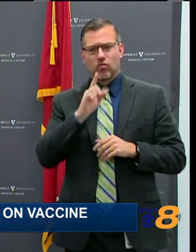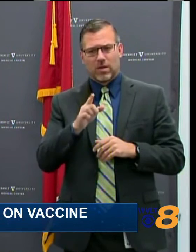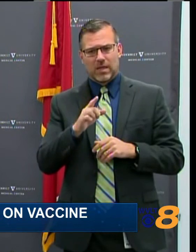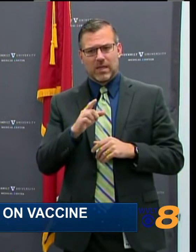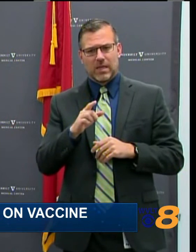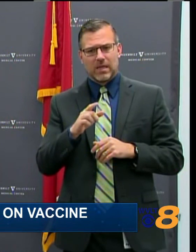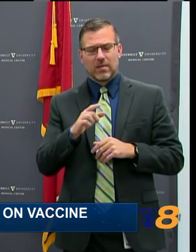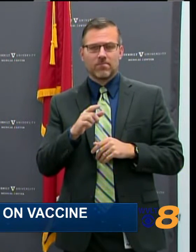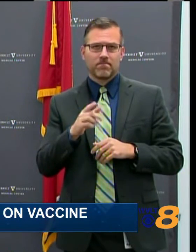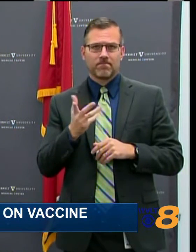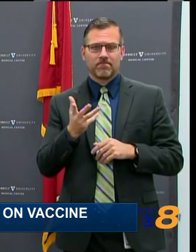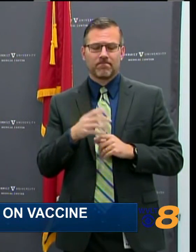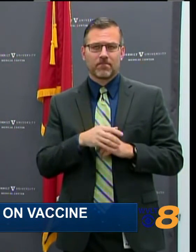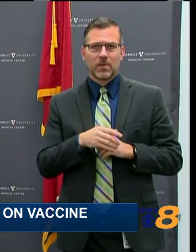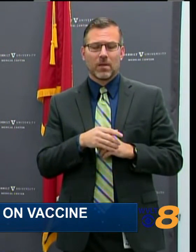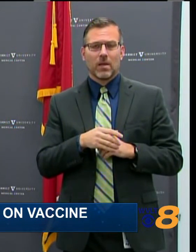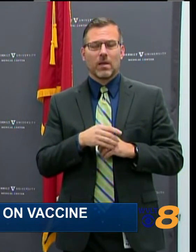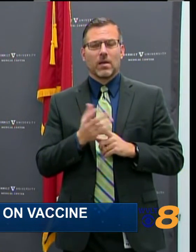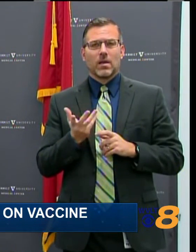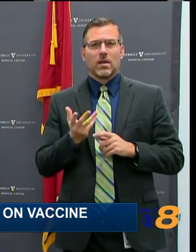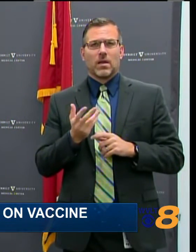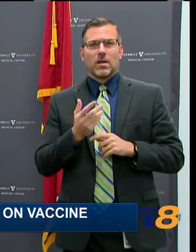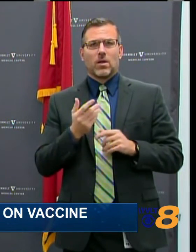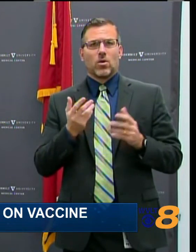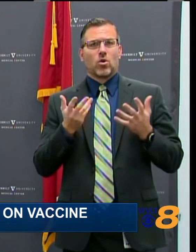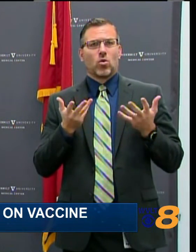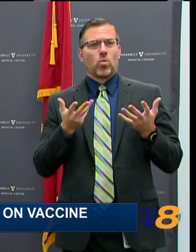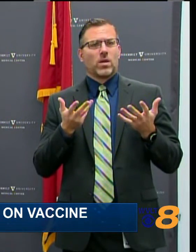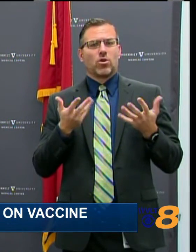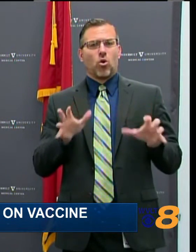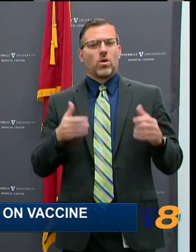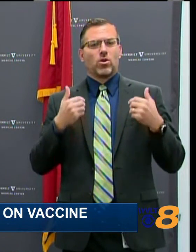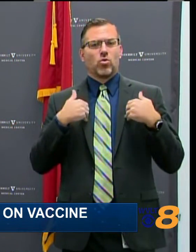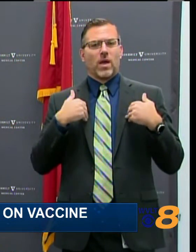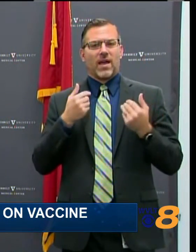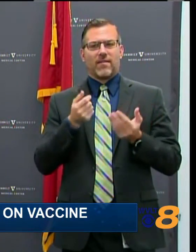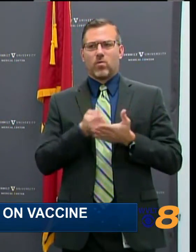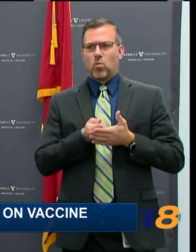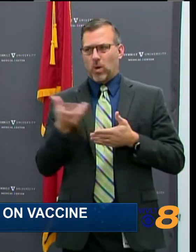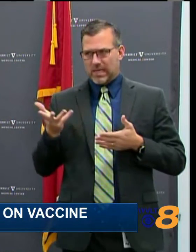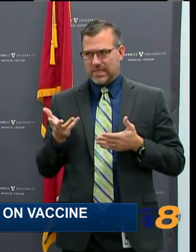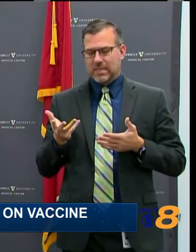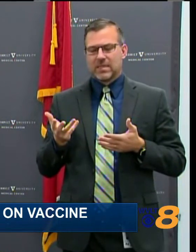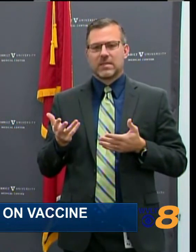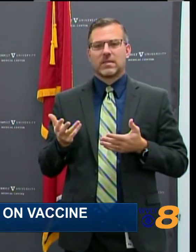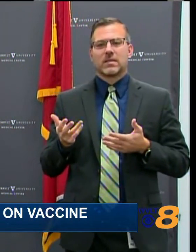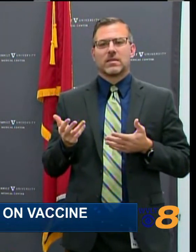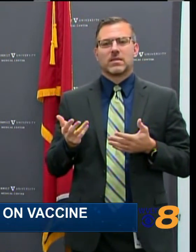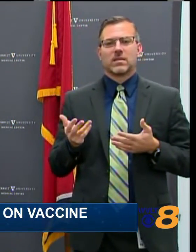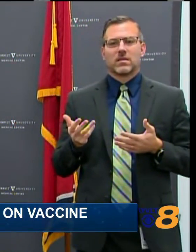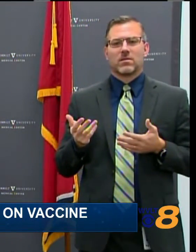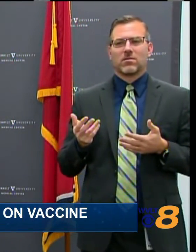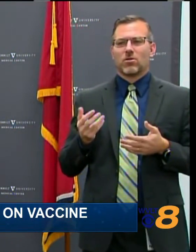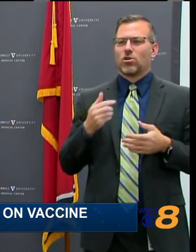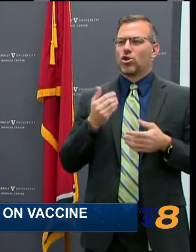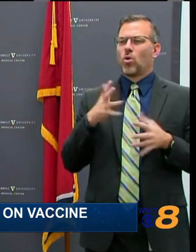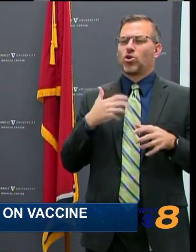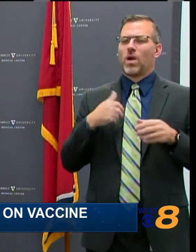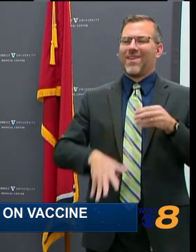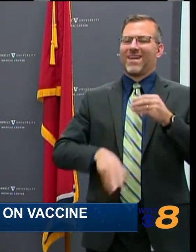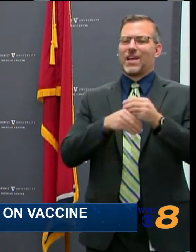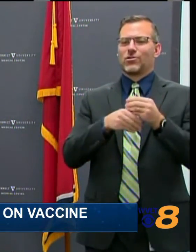of the desire to eliminate waste and to make sure that we were able to,